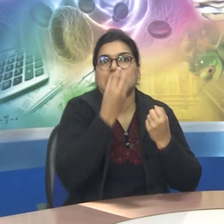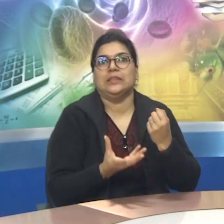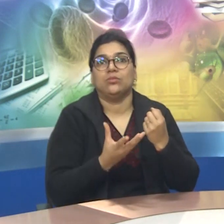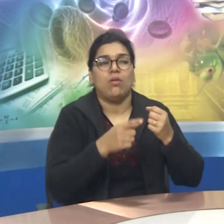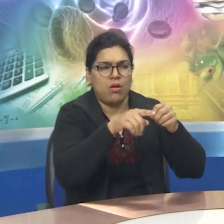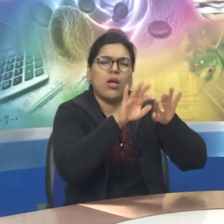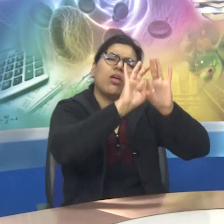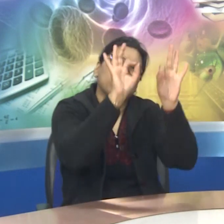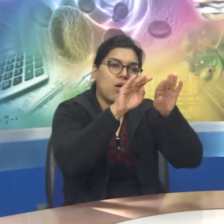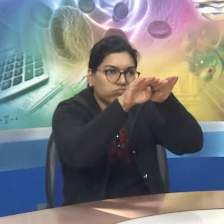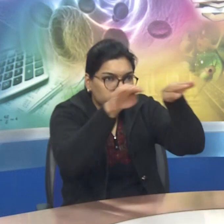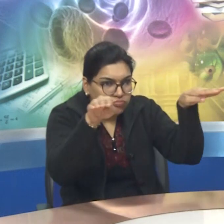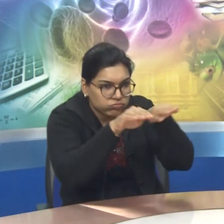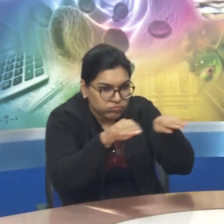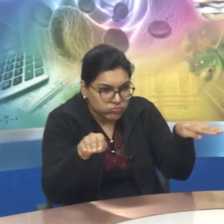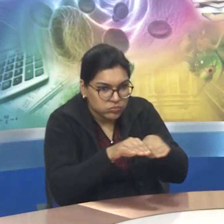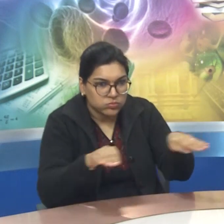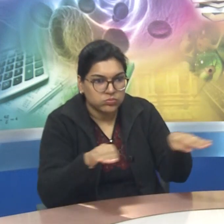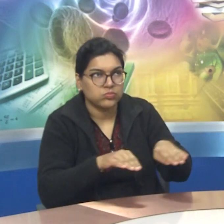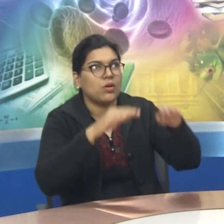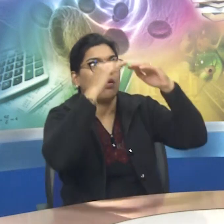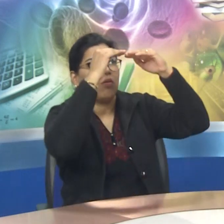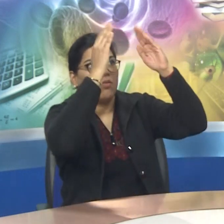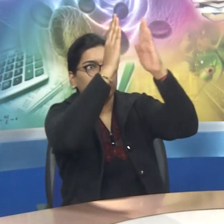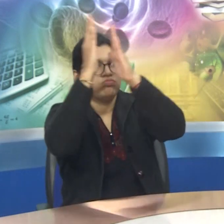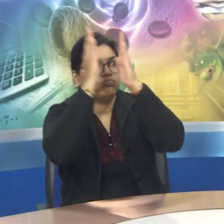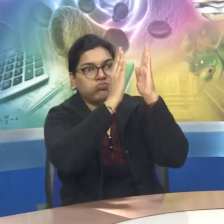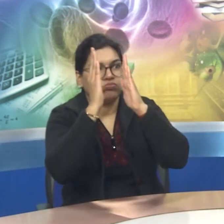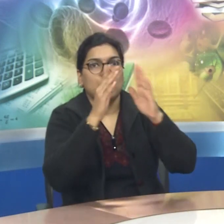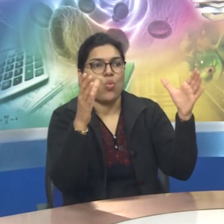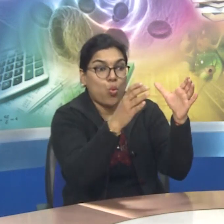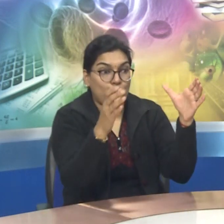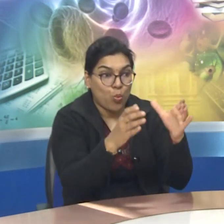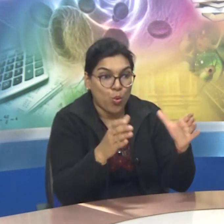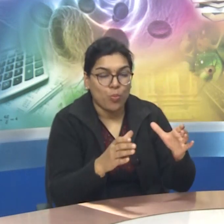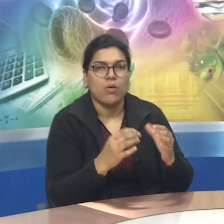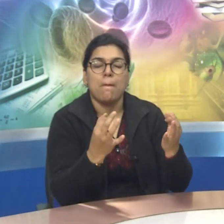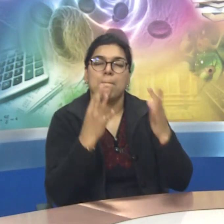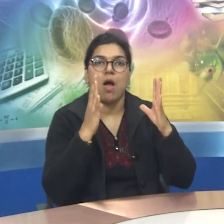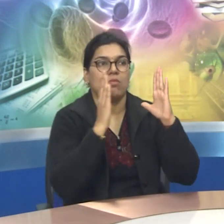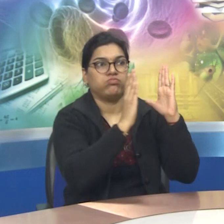It will save the reader's time, and also it will make his search